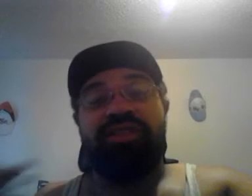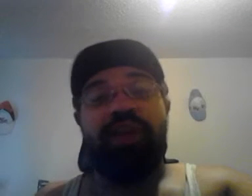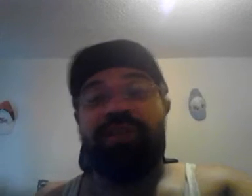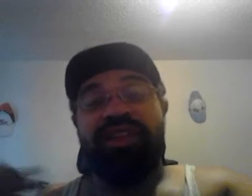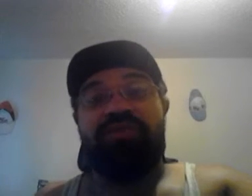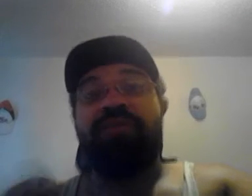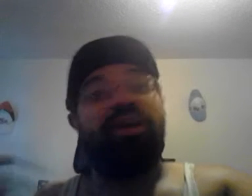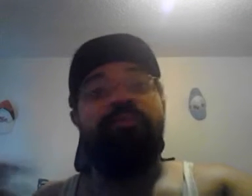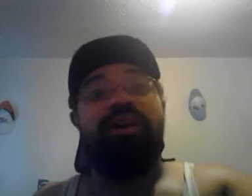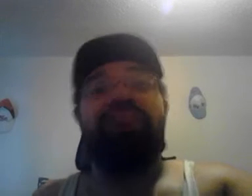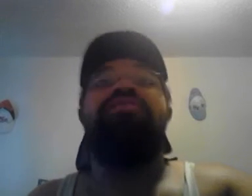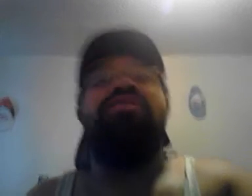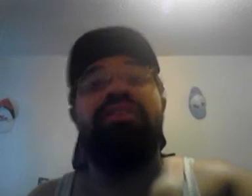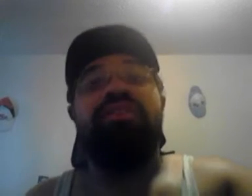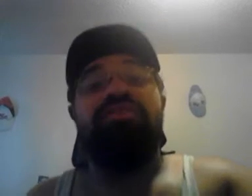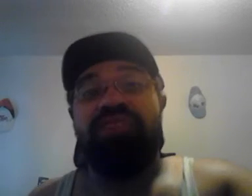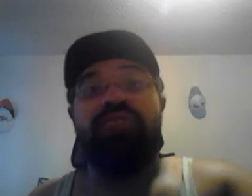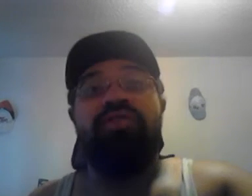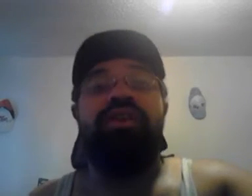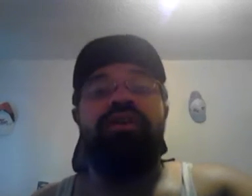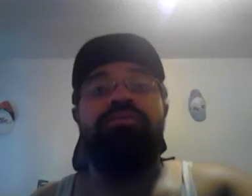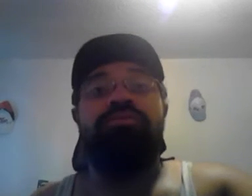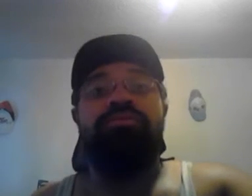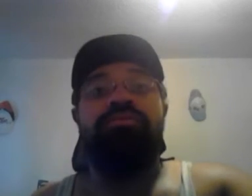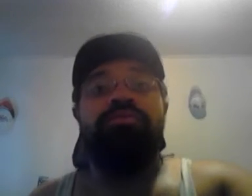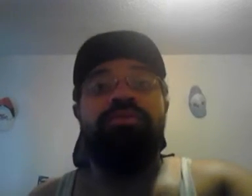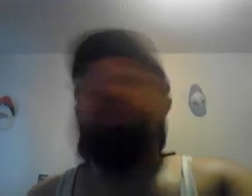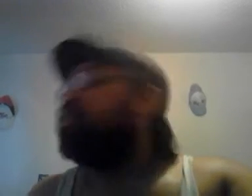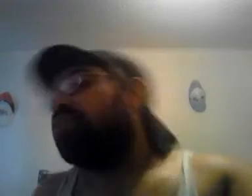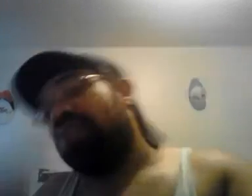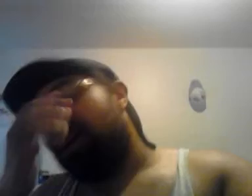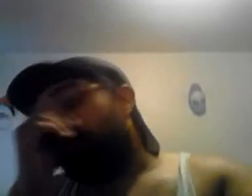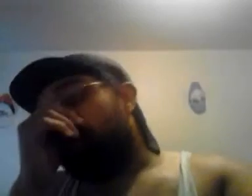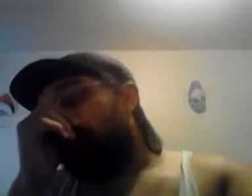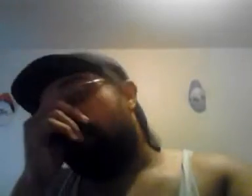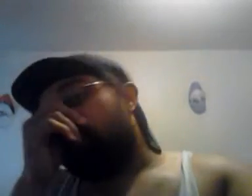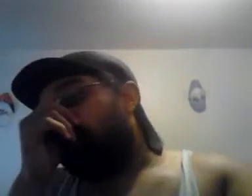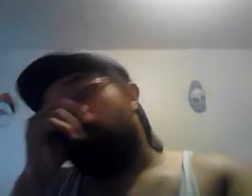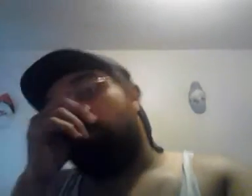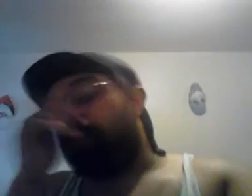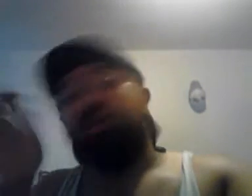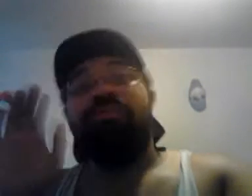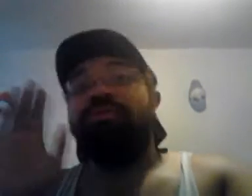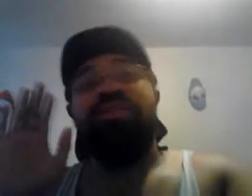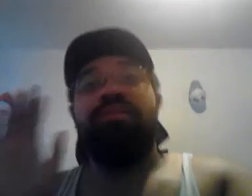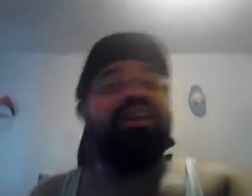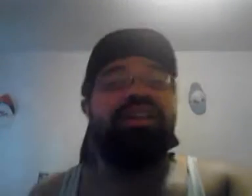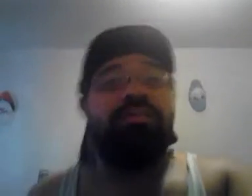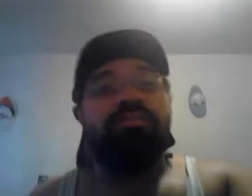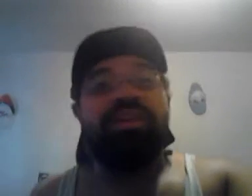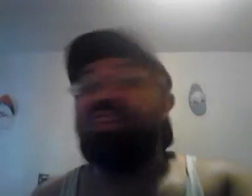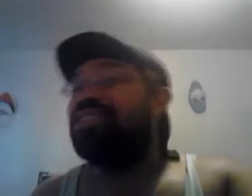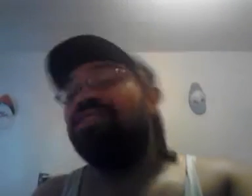that Trayvon Martin stuff going on? See, but people will never get it. It's in the